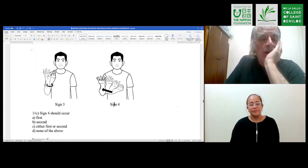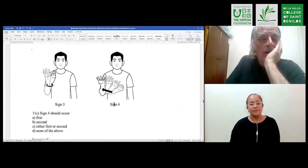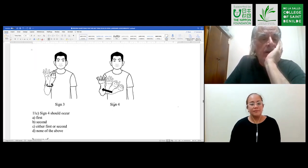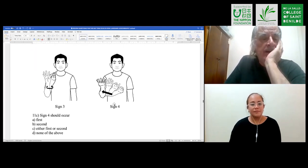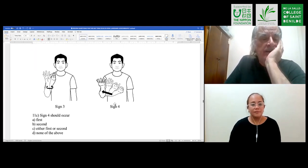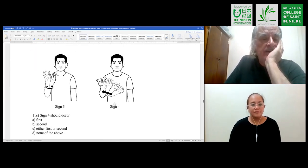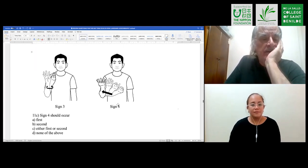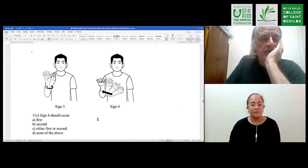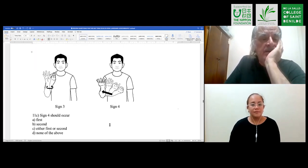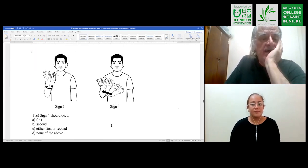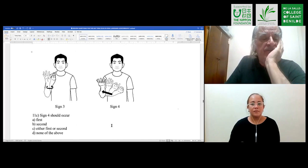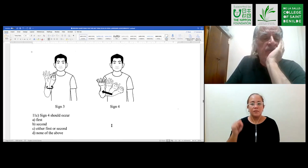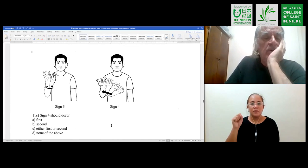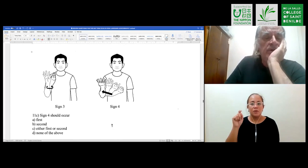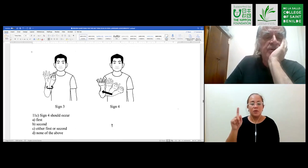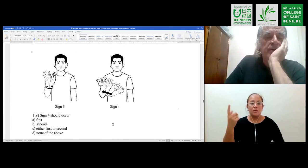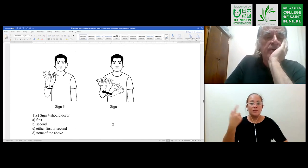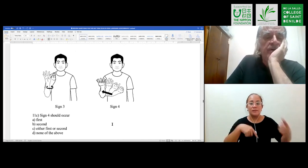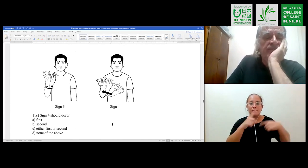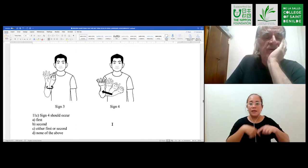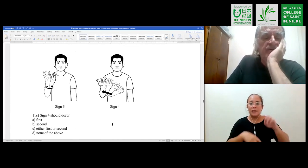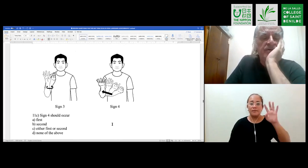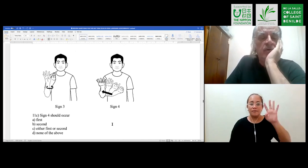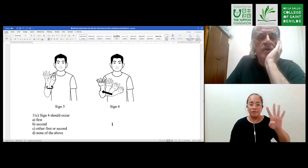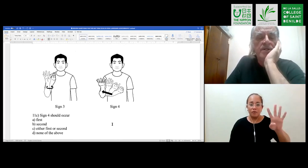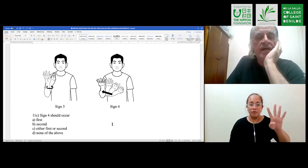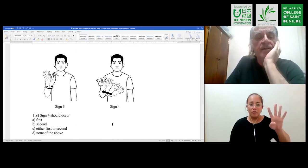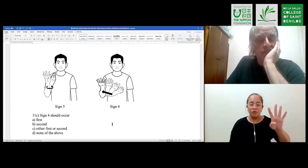All right, sign 4 should occur first or second?